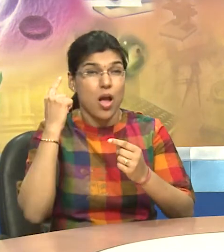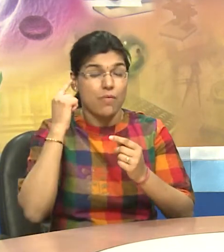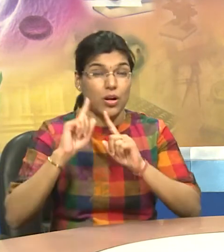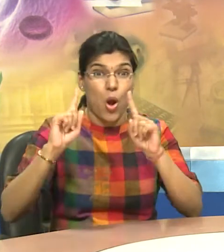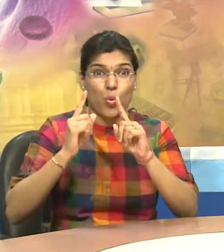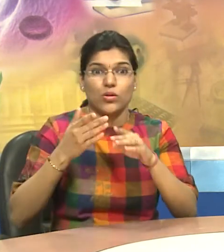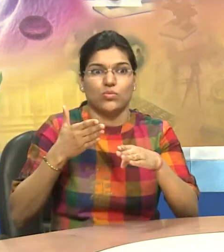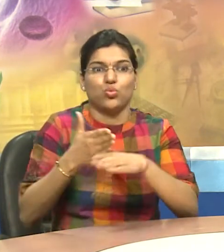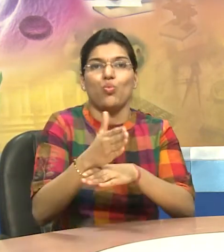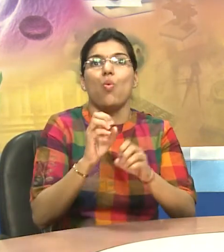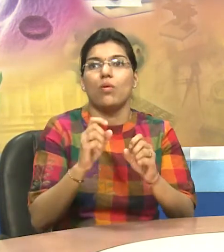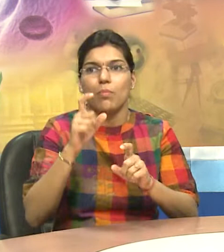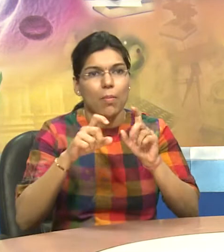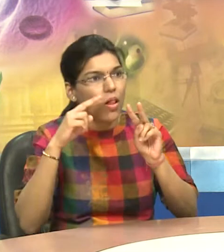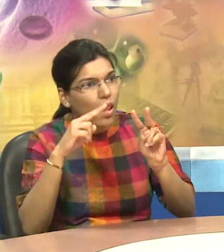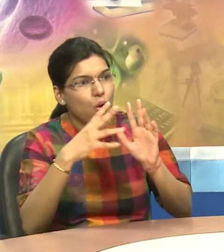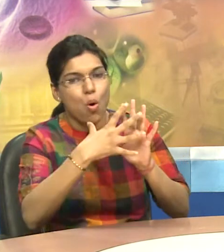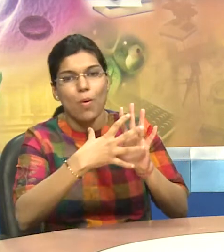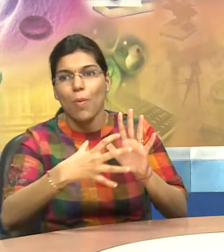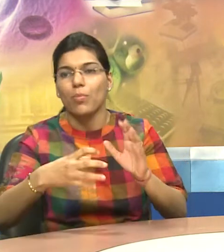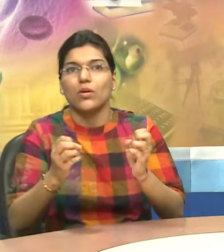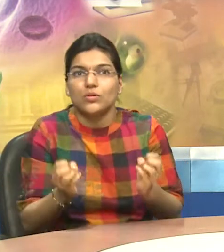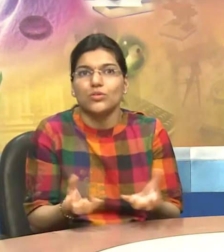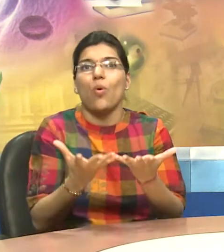We won't make loud noises.